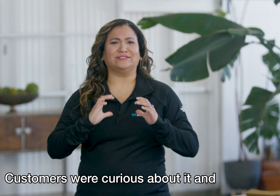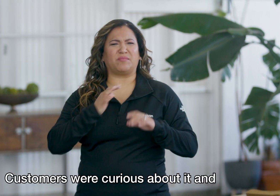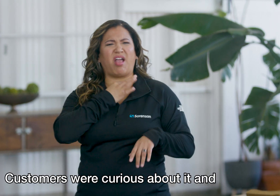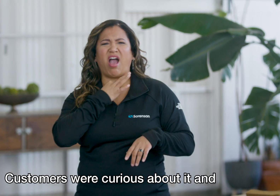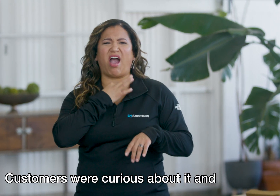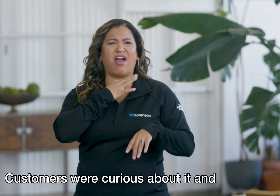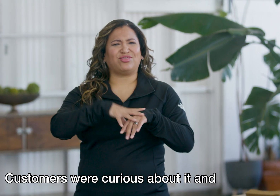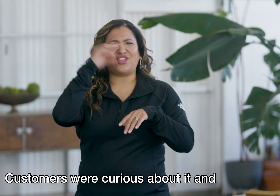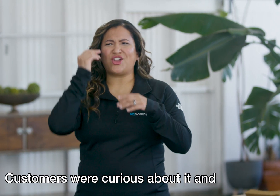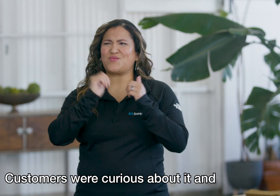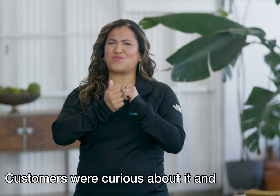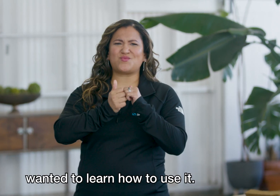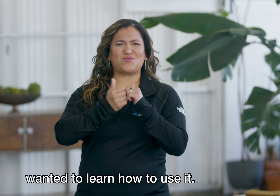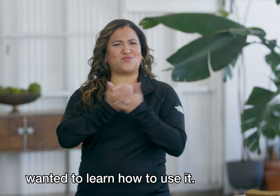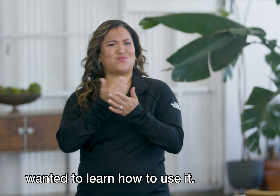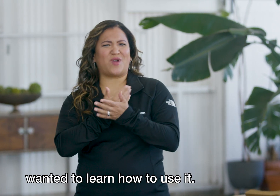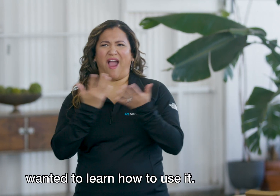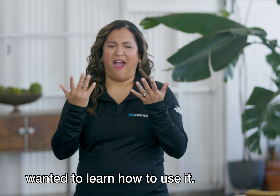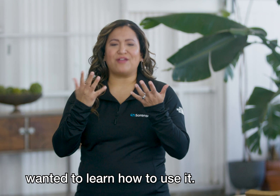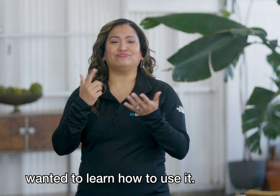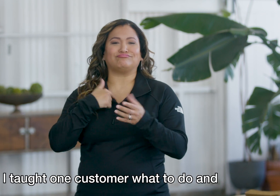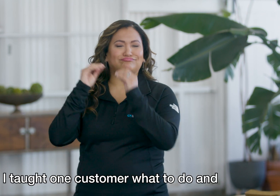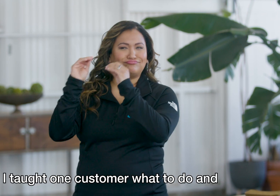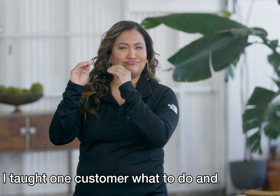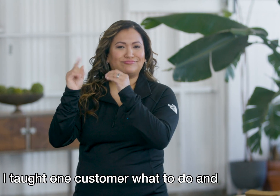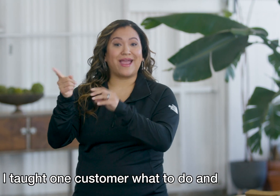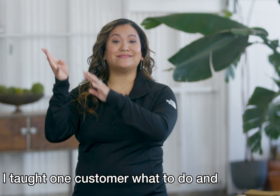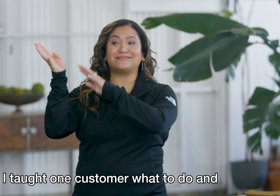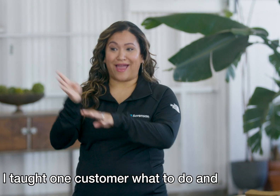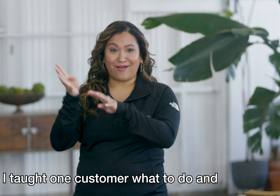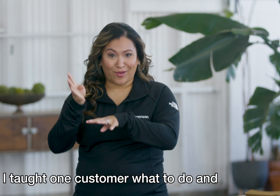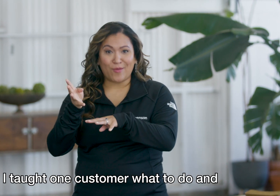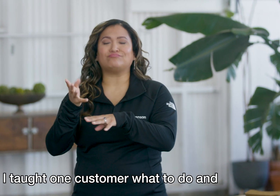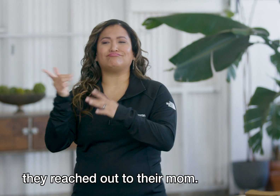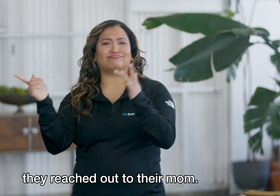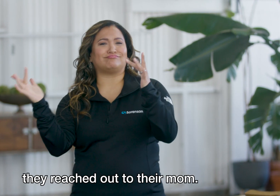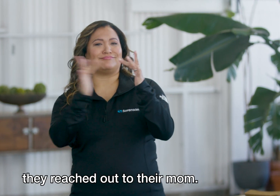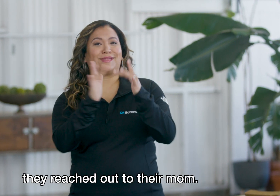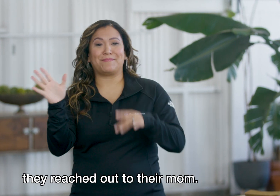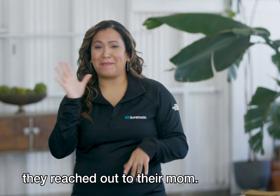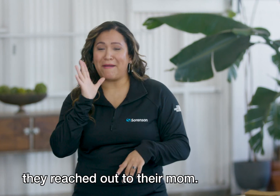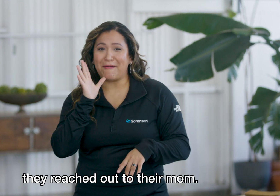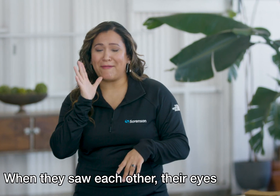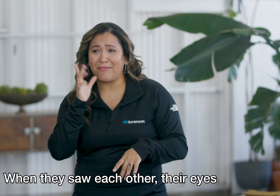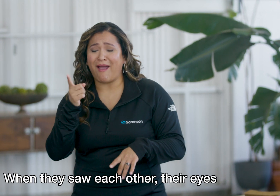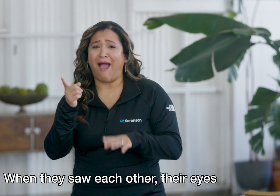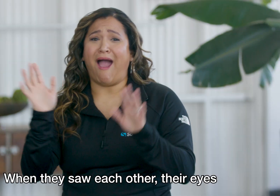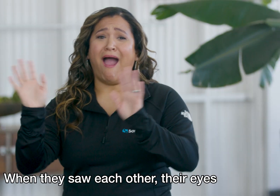Customers were curious about it and wanted to learn how to use it. I taught one customer what to do, and they reached out to their mom. When they saw each